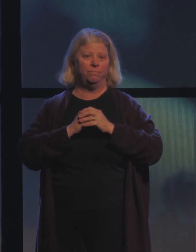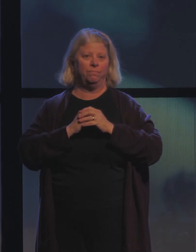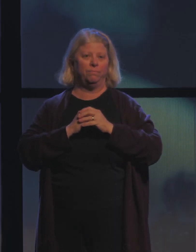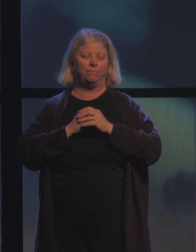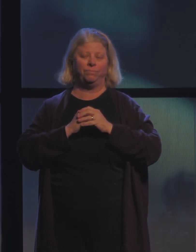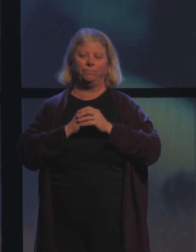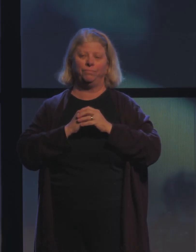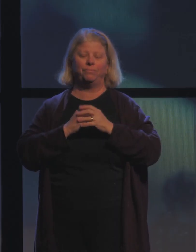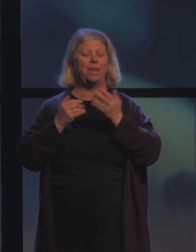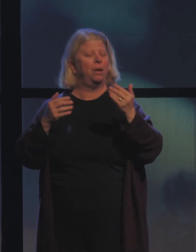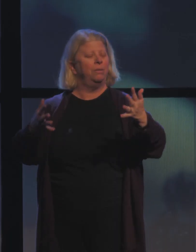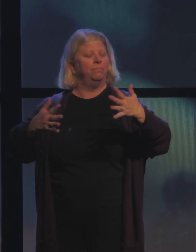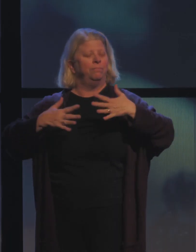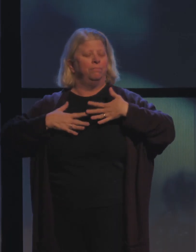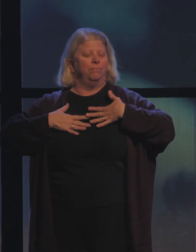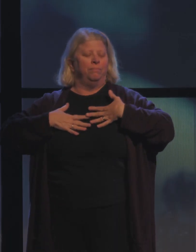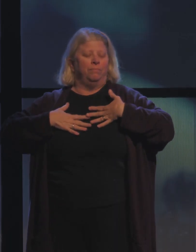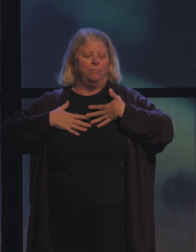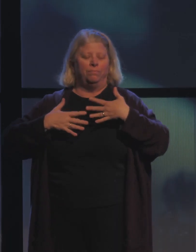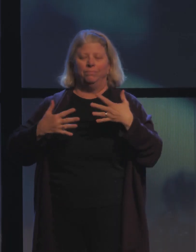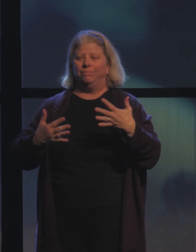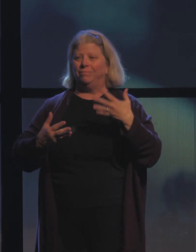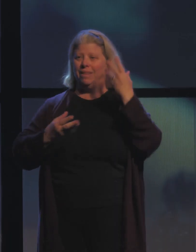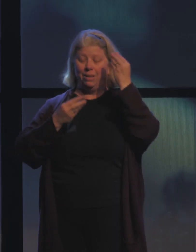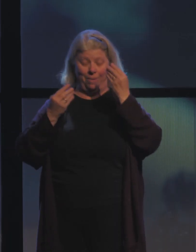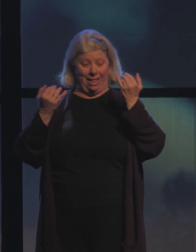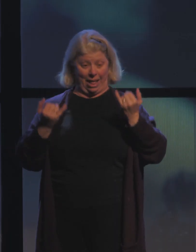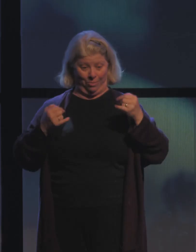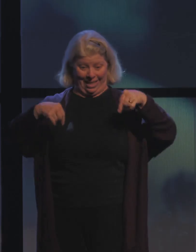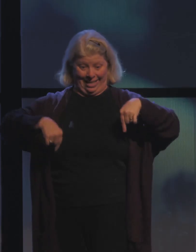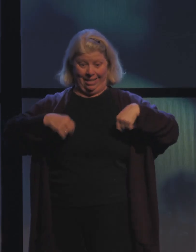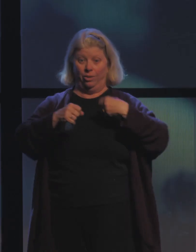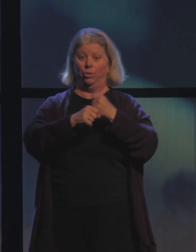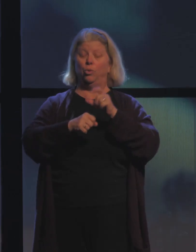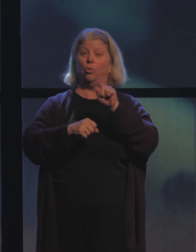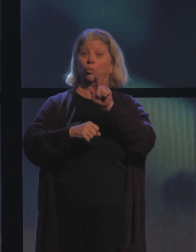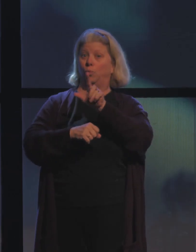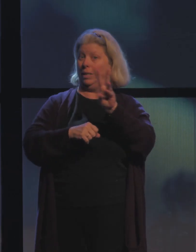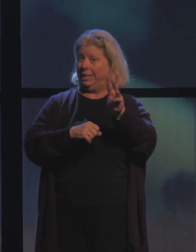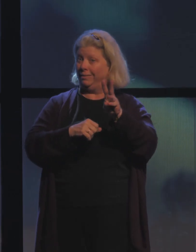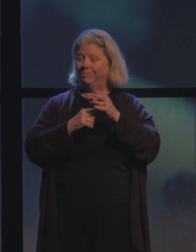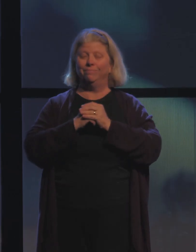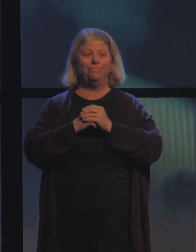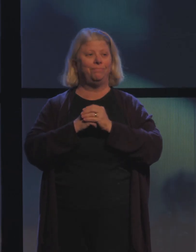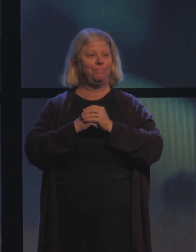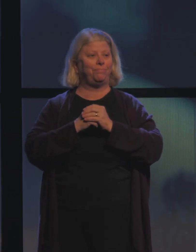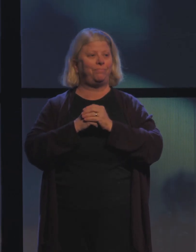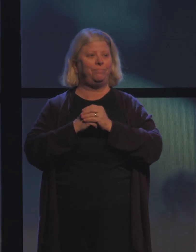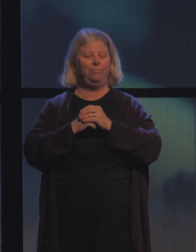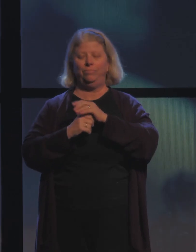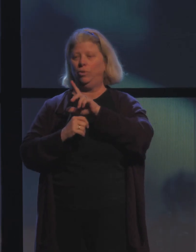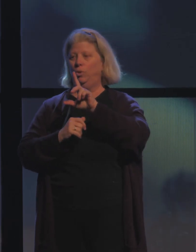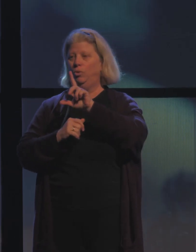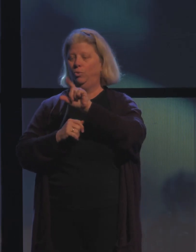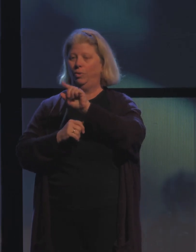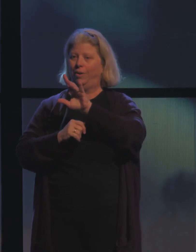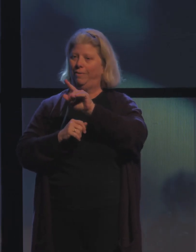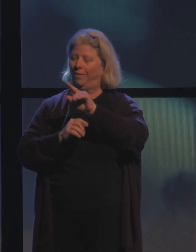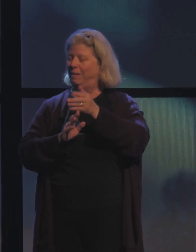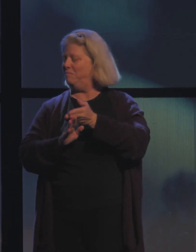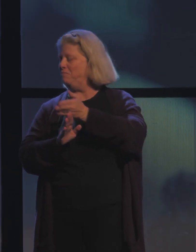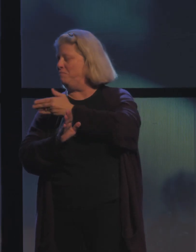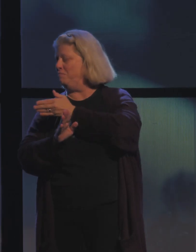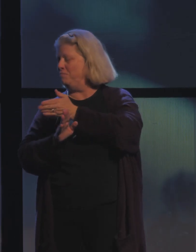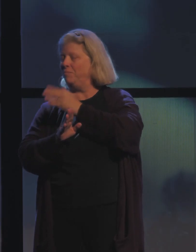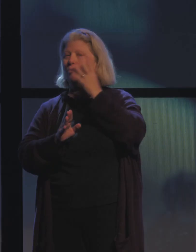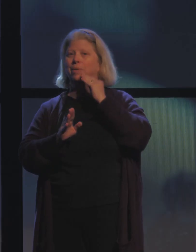Now I want you to take another breath, and I want you to think about now 2026. 25 was there, that experience